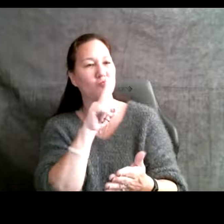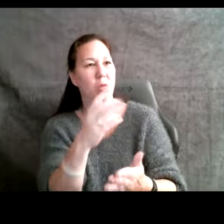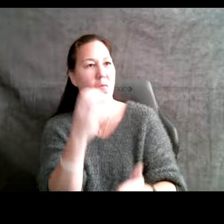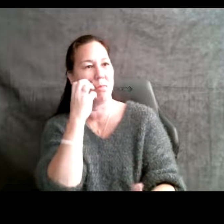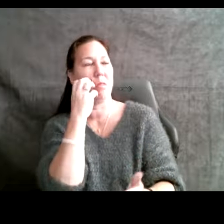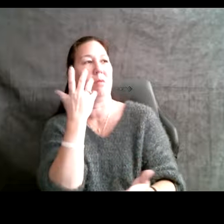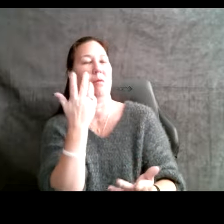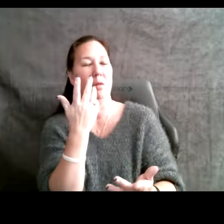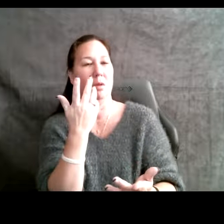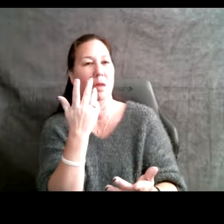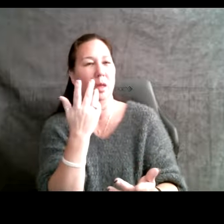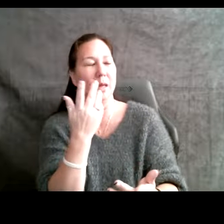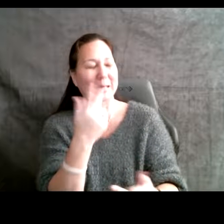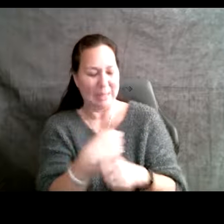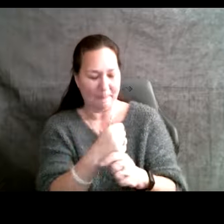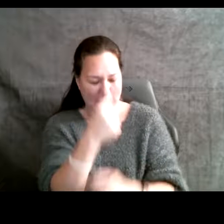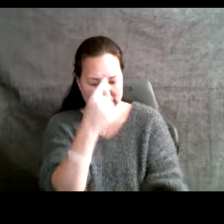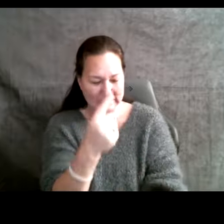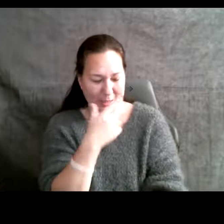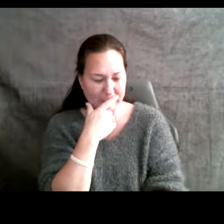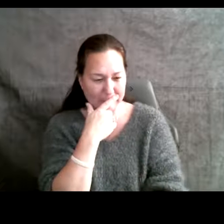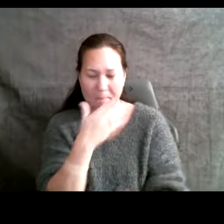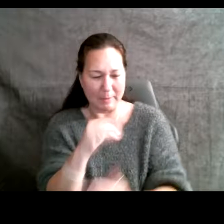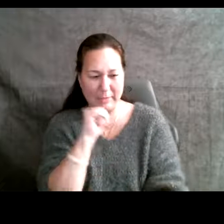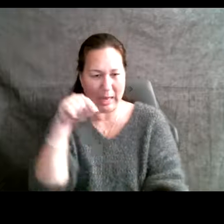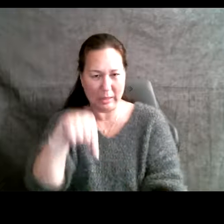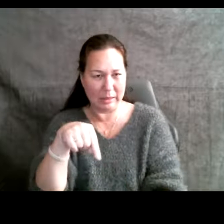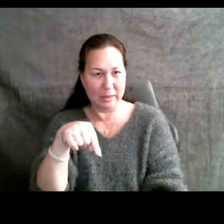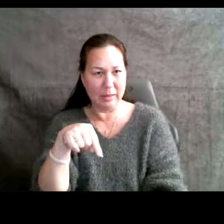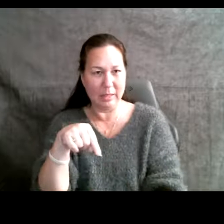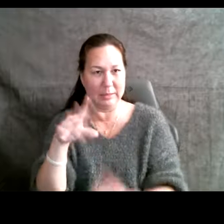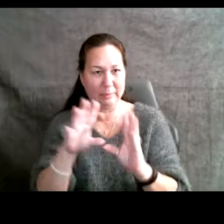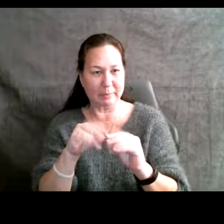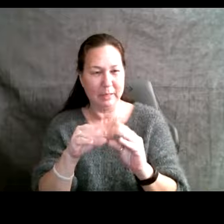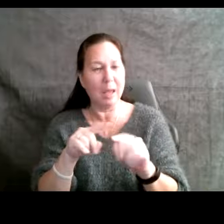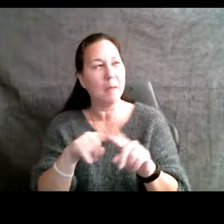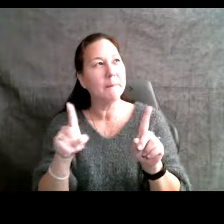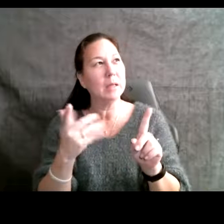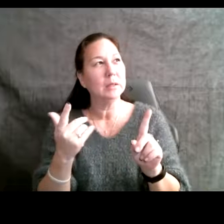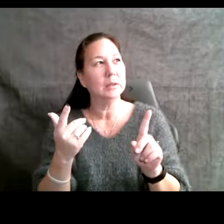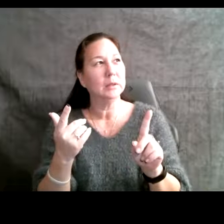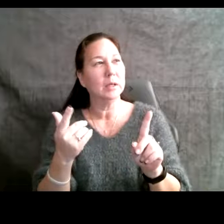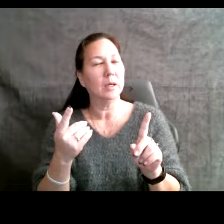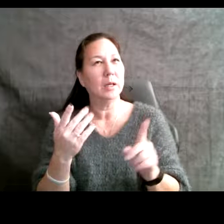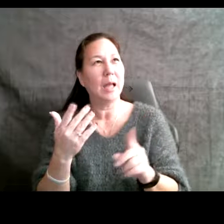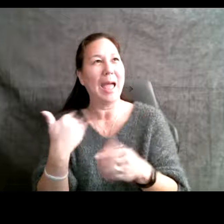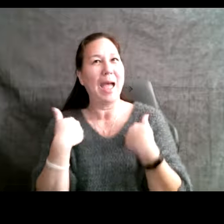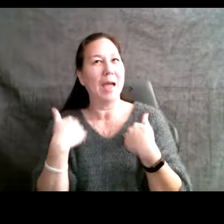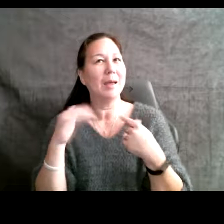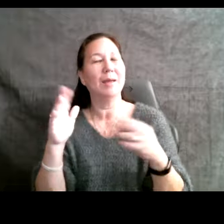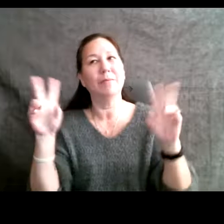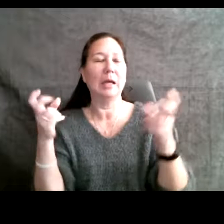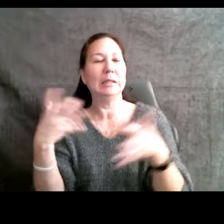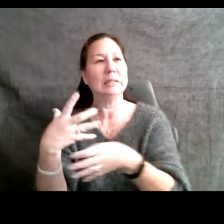to have kind of a, maybe not on this call, but a summary similar to what we did last meeting